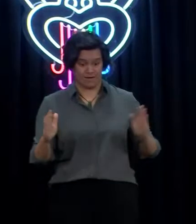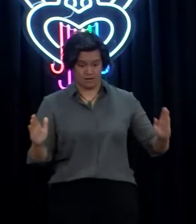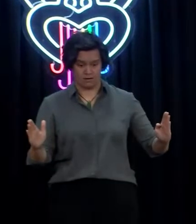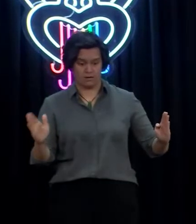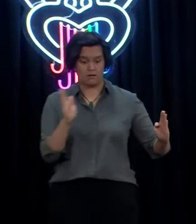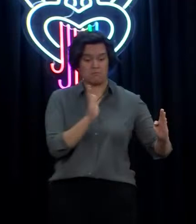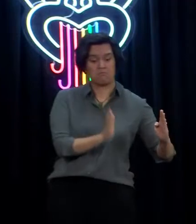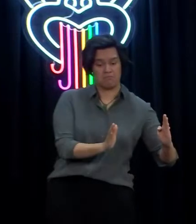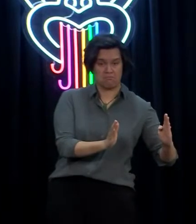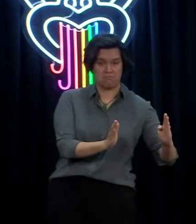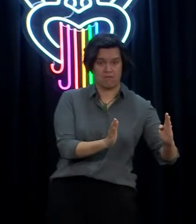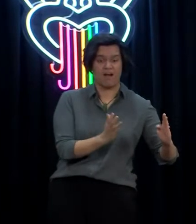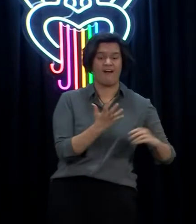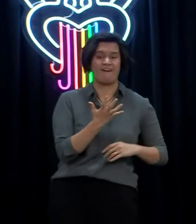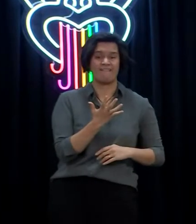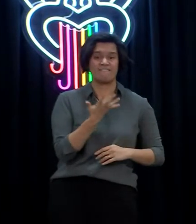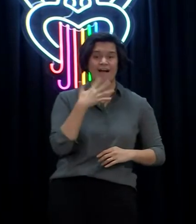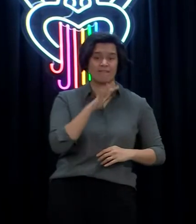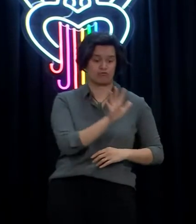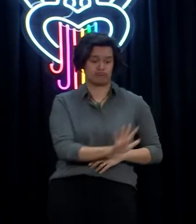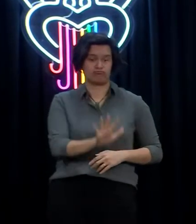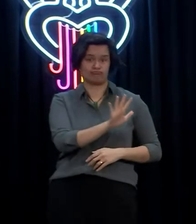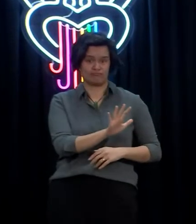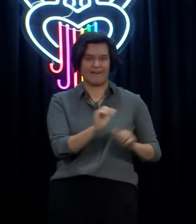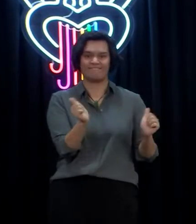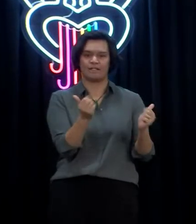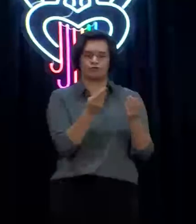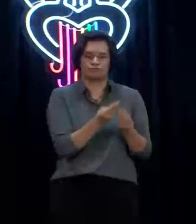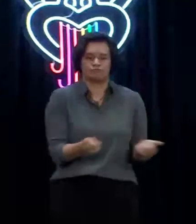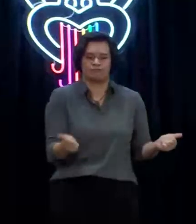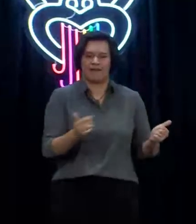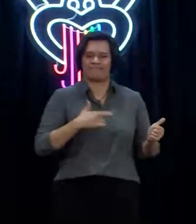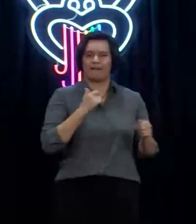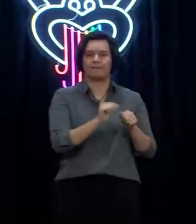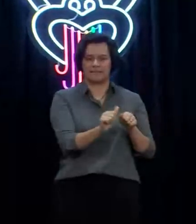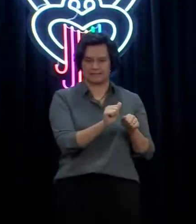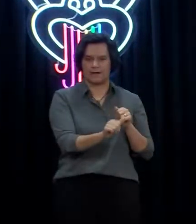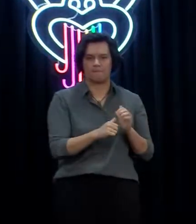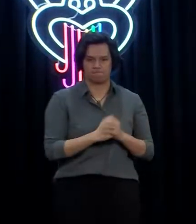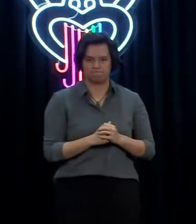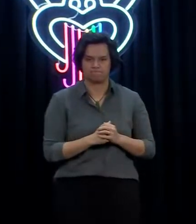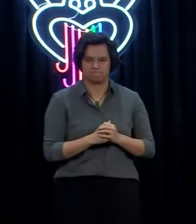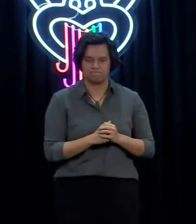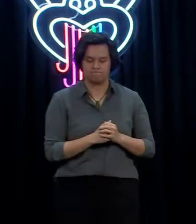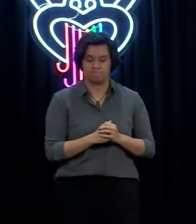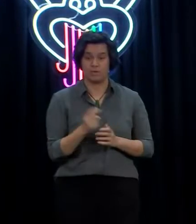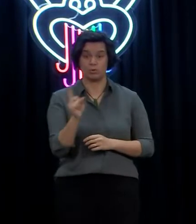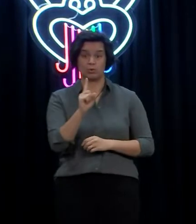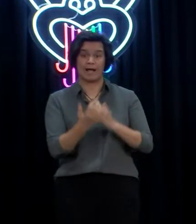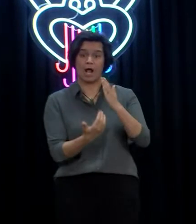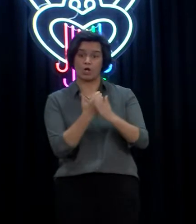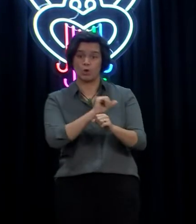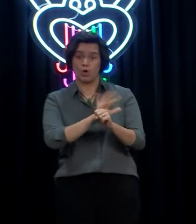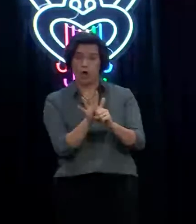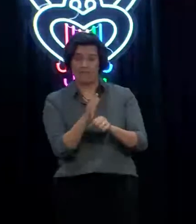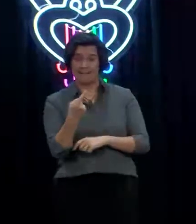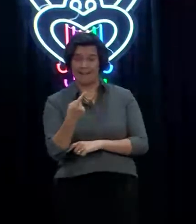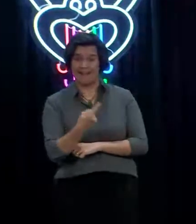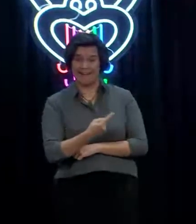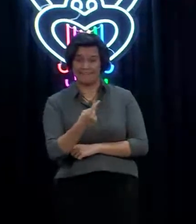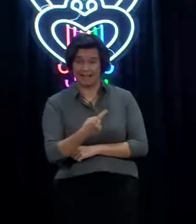report 549 cases have now recovered. Of our 11 new community cases